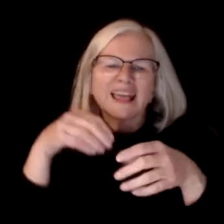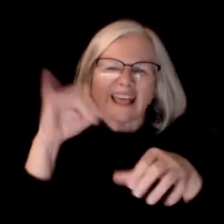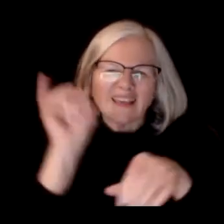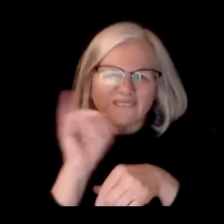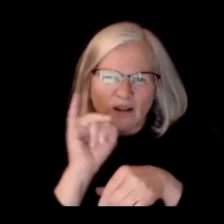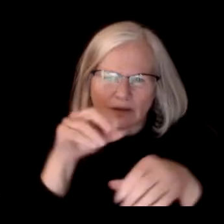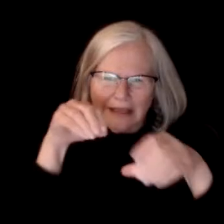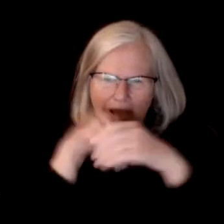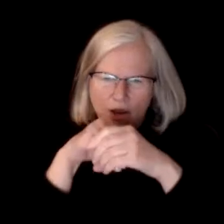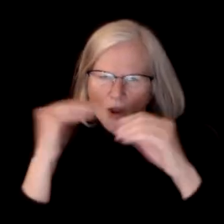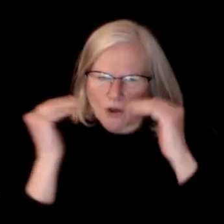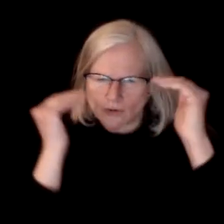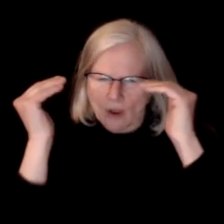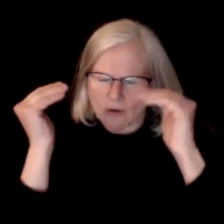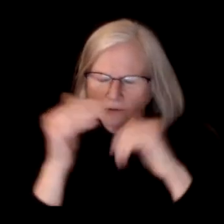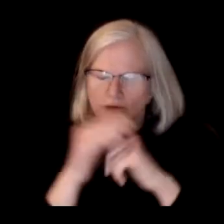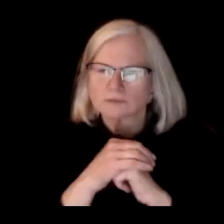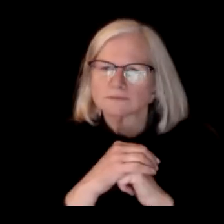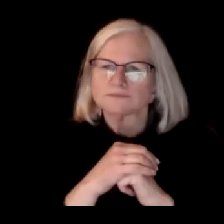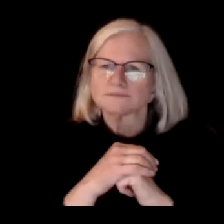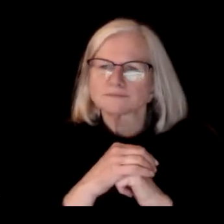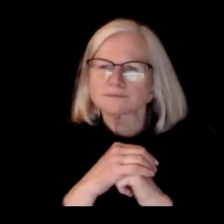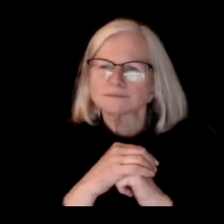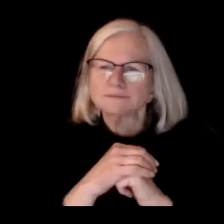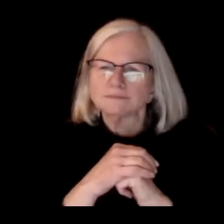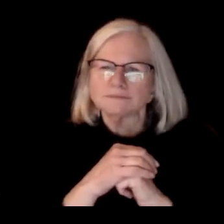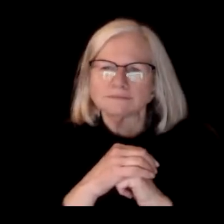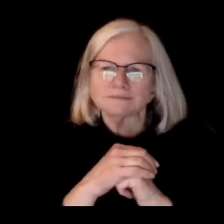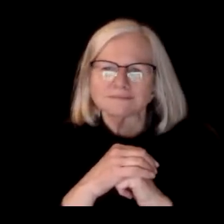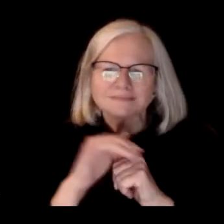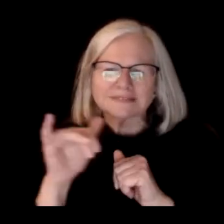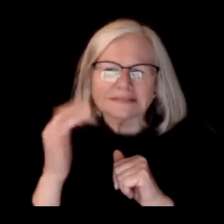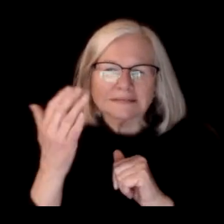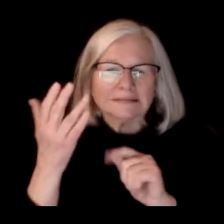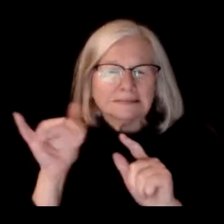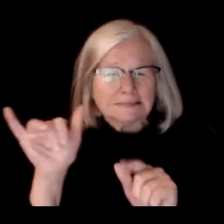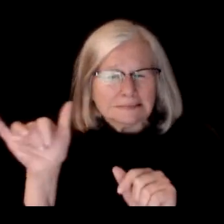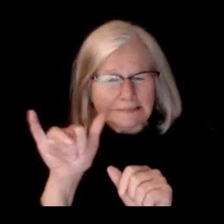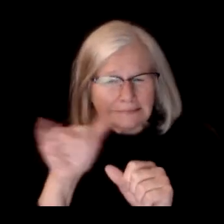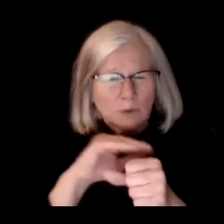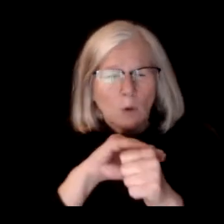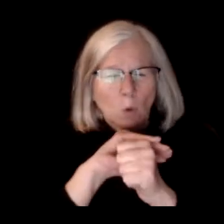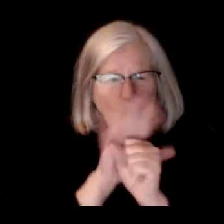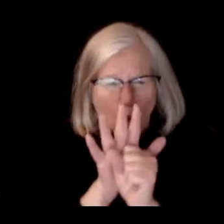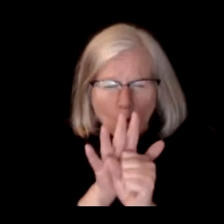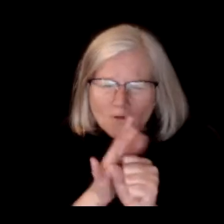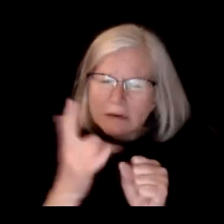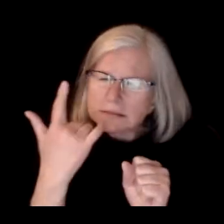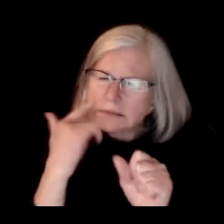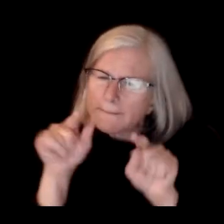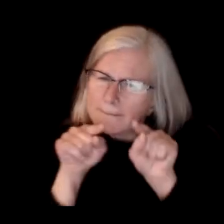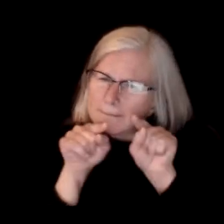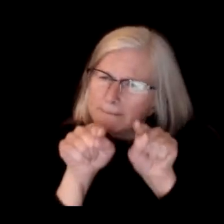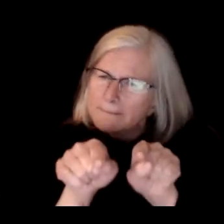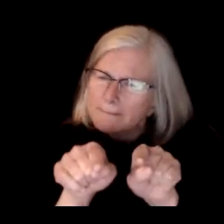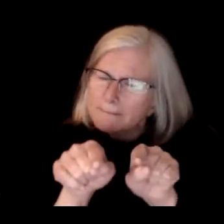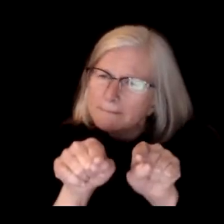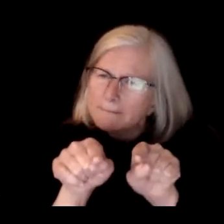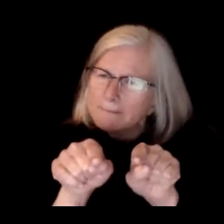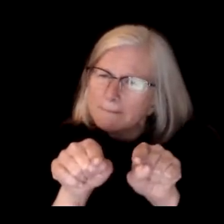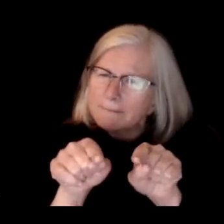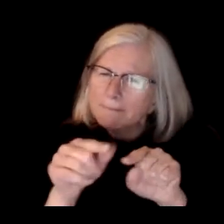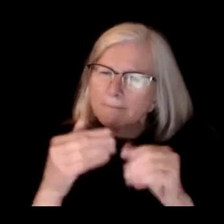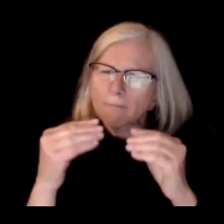to COVID-19. It occurs in adults older than 21, and it is thought to